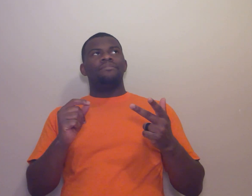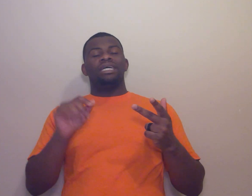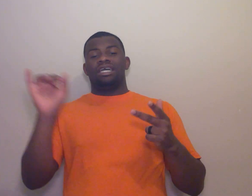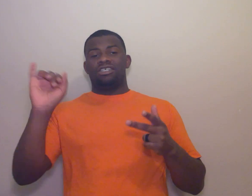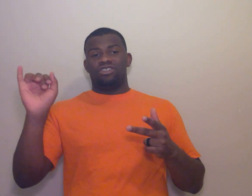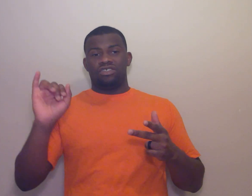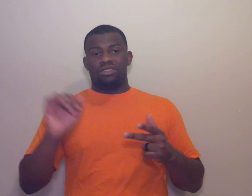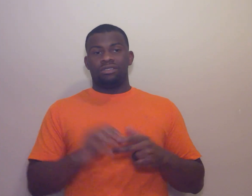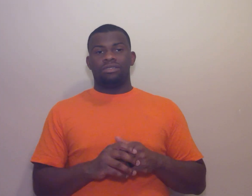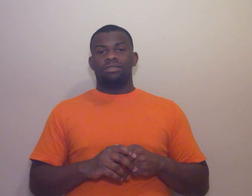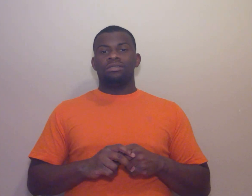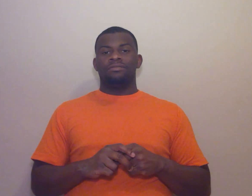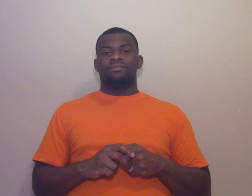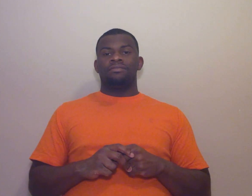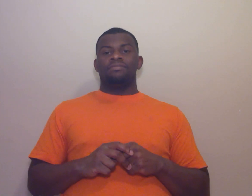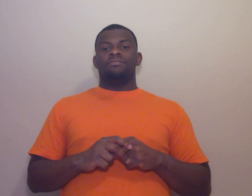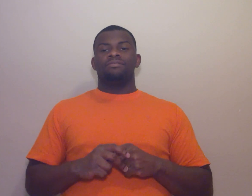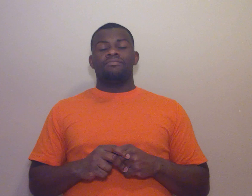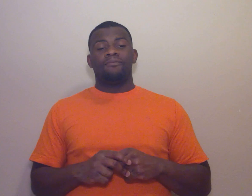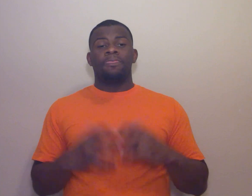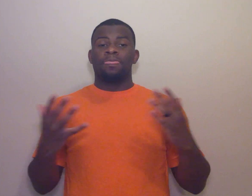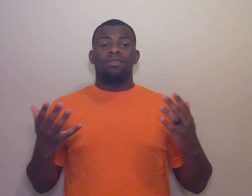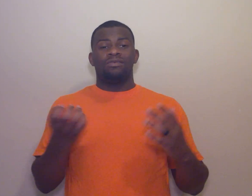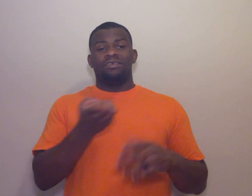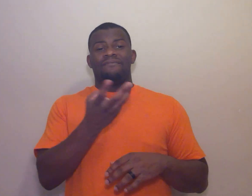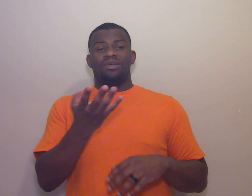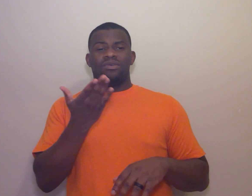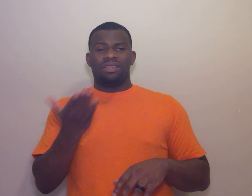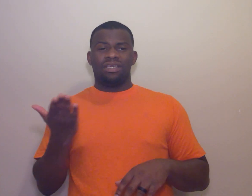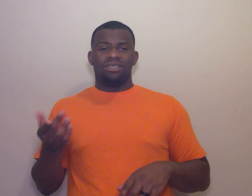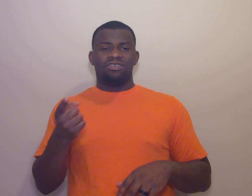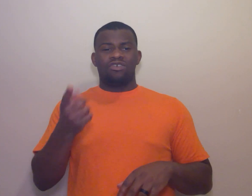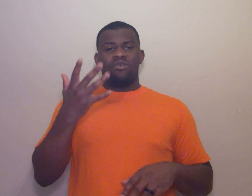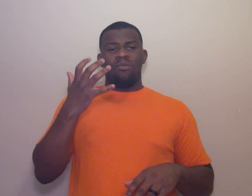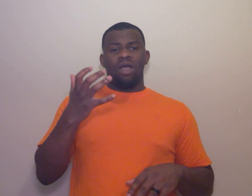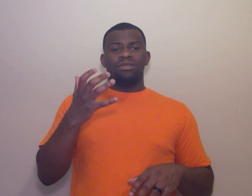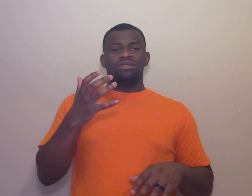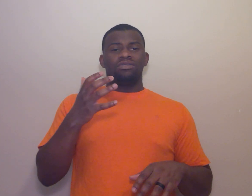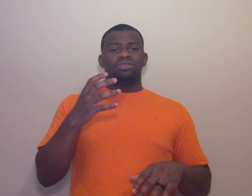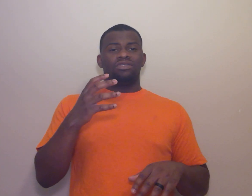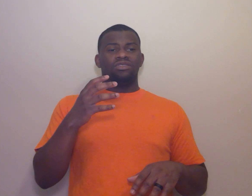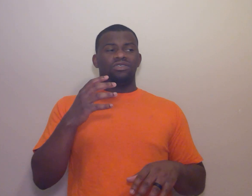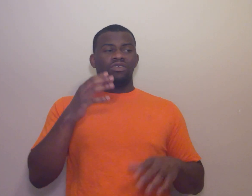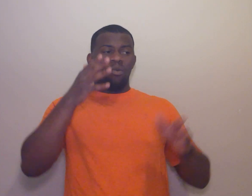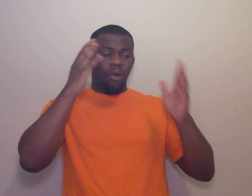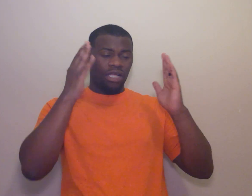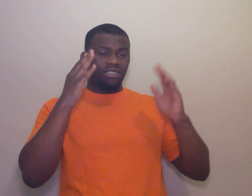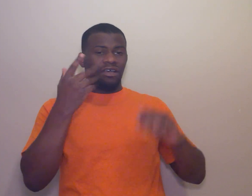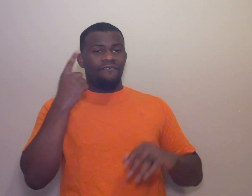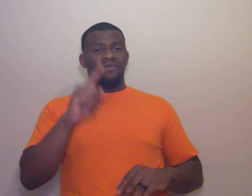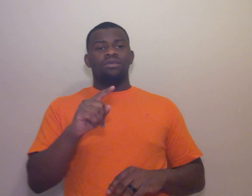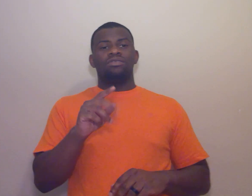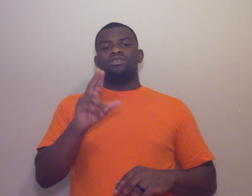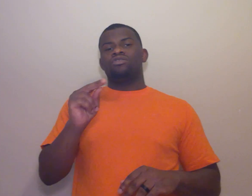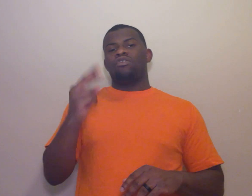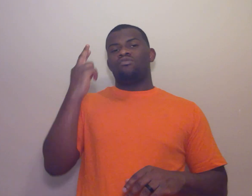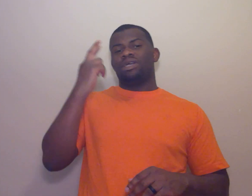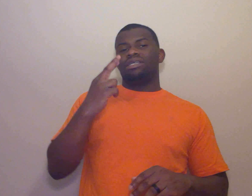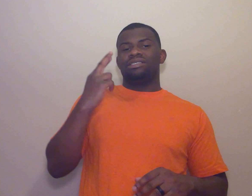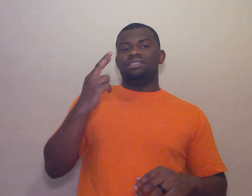insurance, vacancy, due on sale. So those are a few things you want to watch out for. That's no reason to kind of shy away from this tactic,